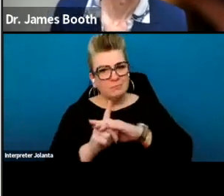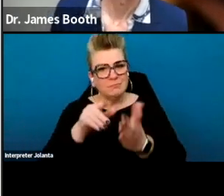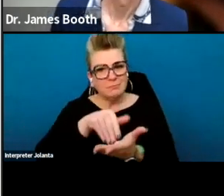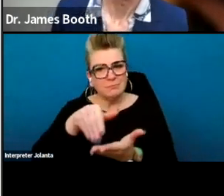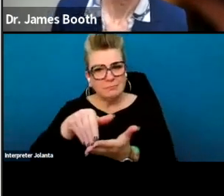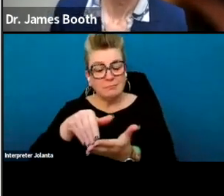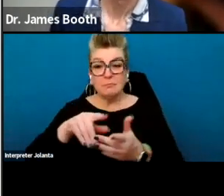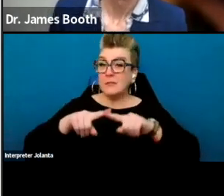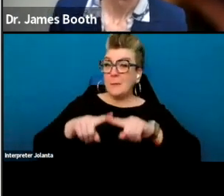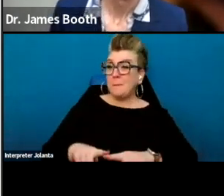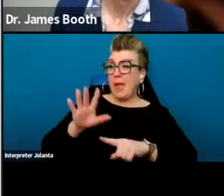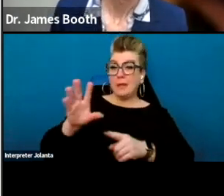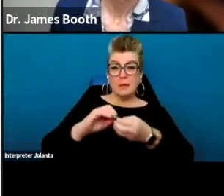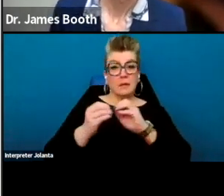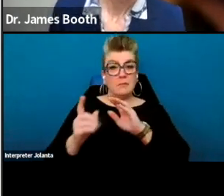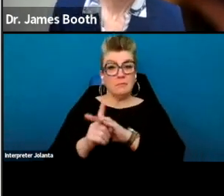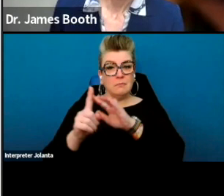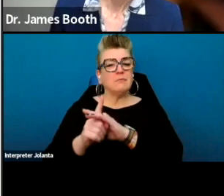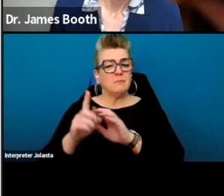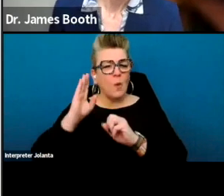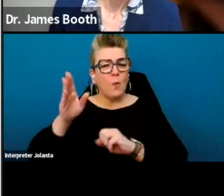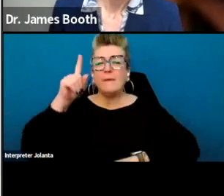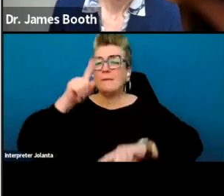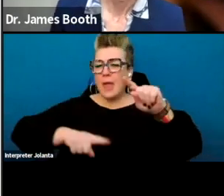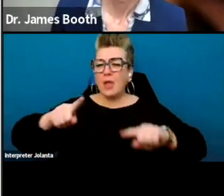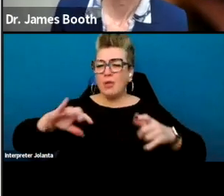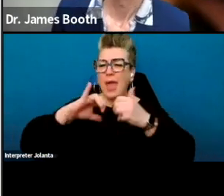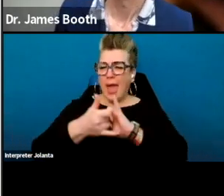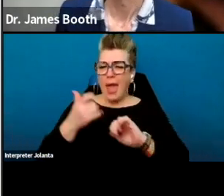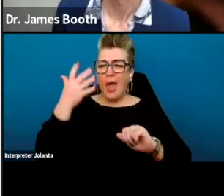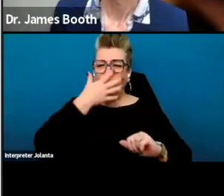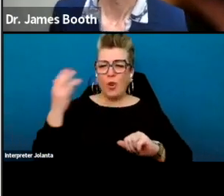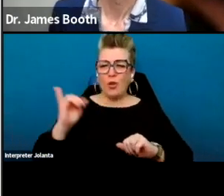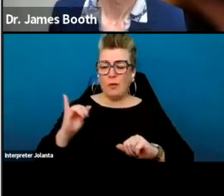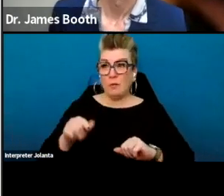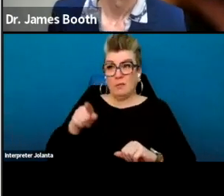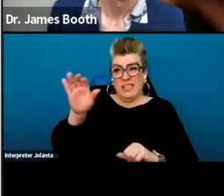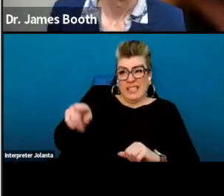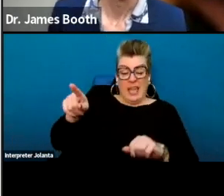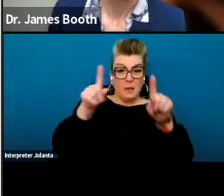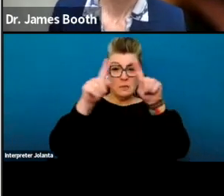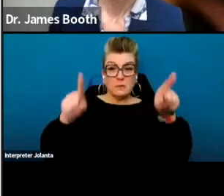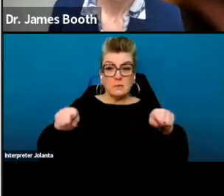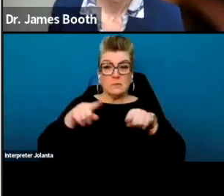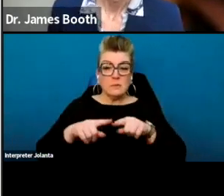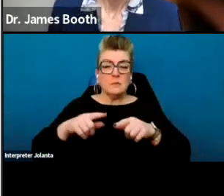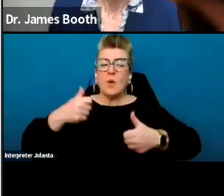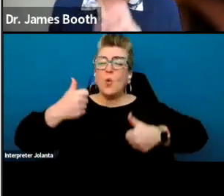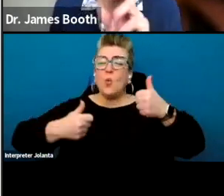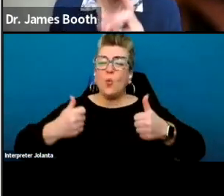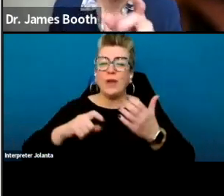language disorder will vary. This table shows the prevalence rates under different criteria.